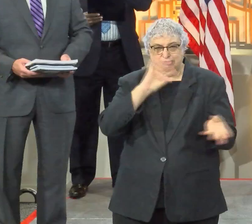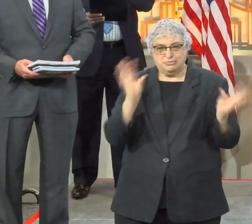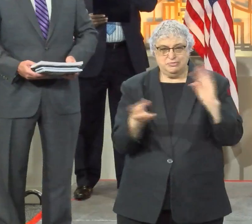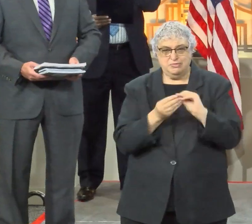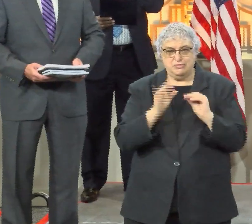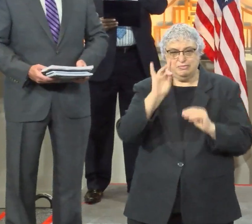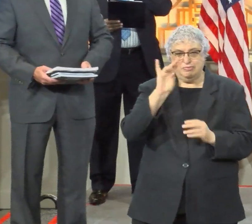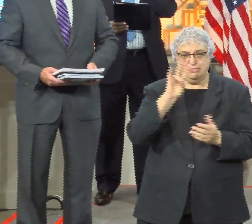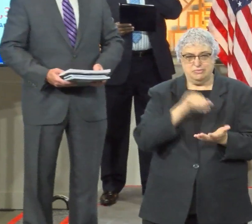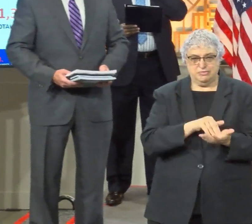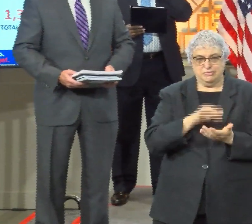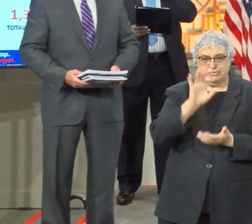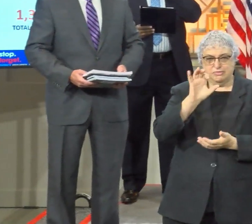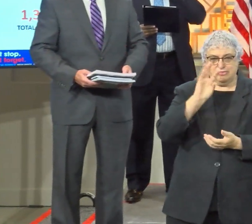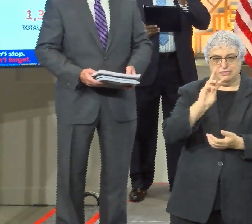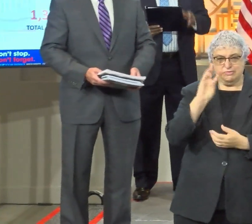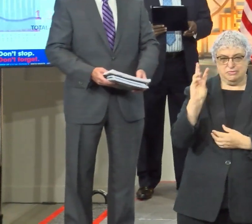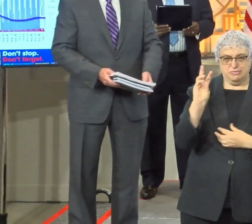to